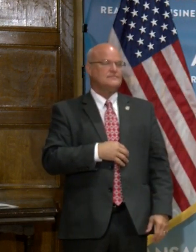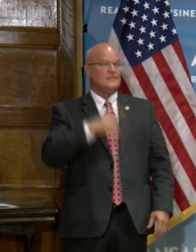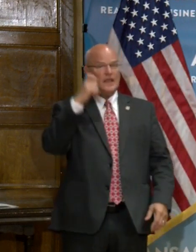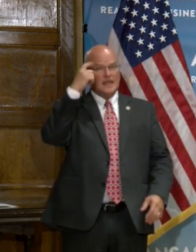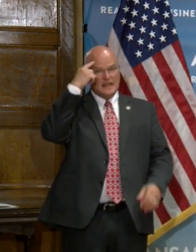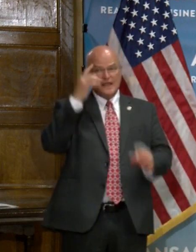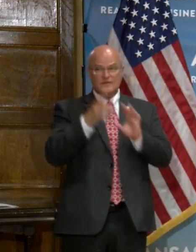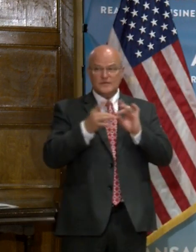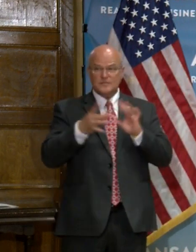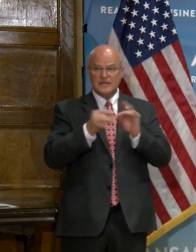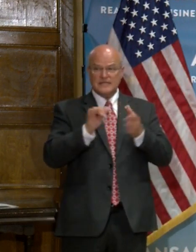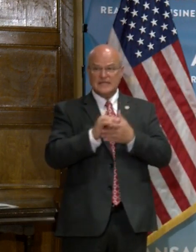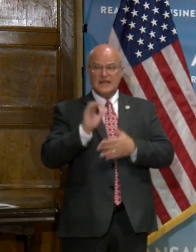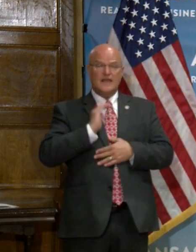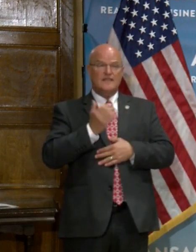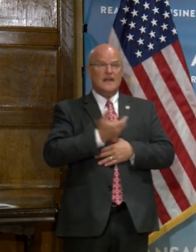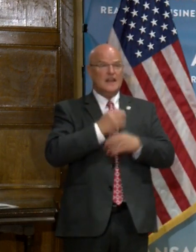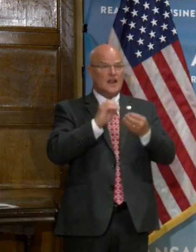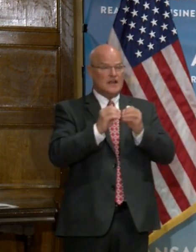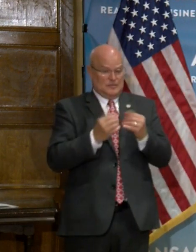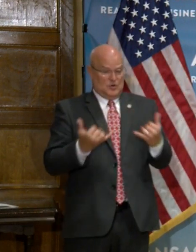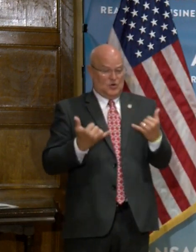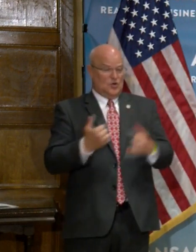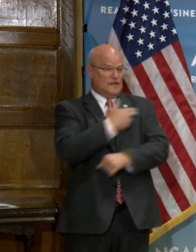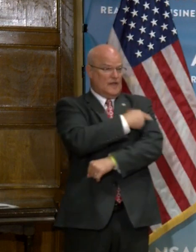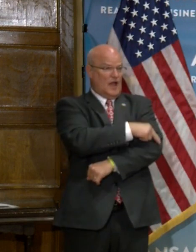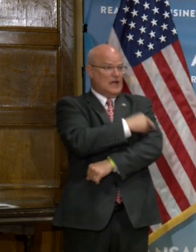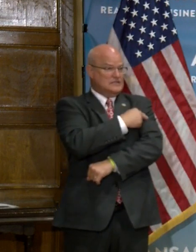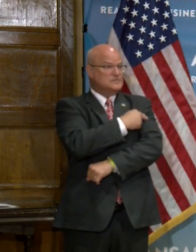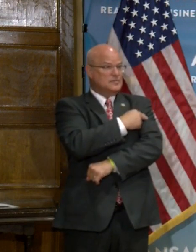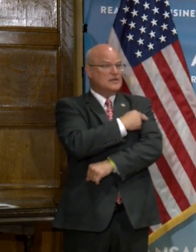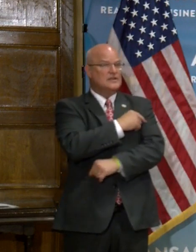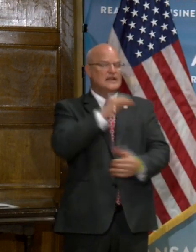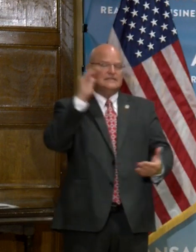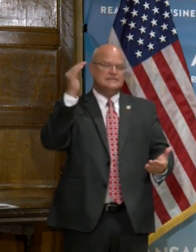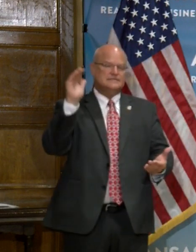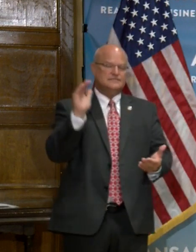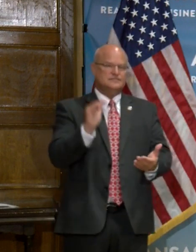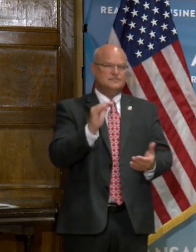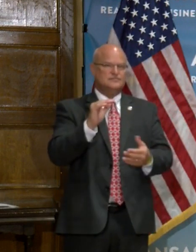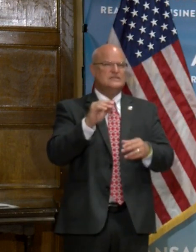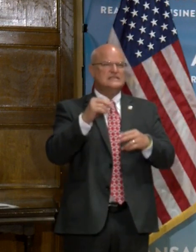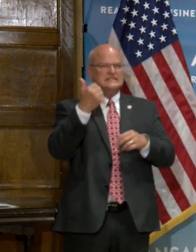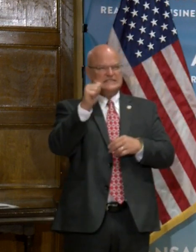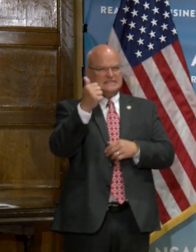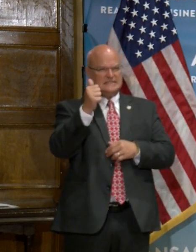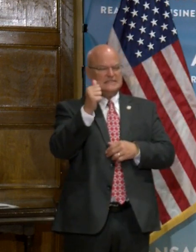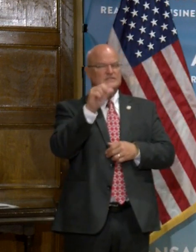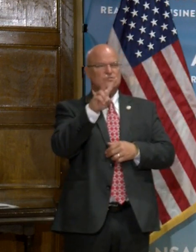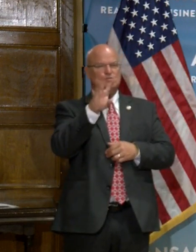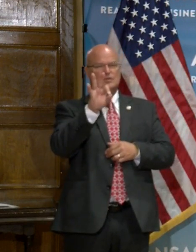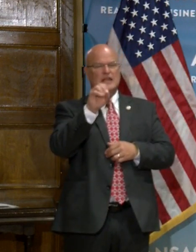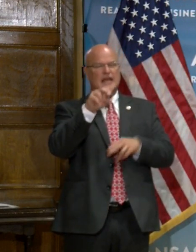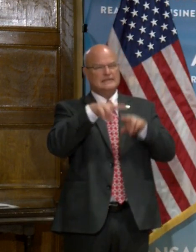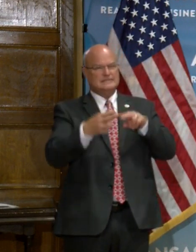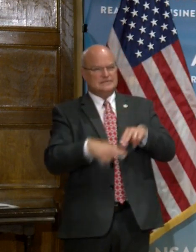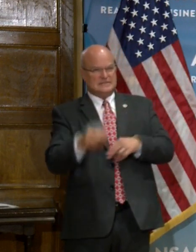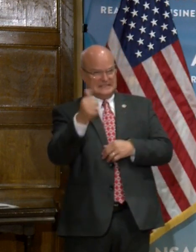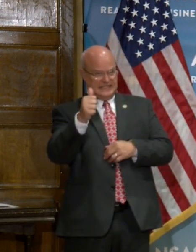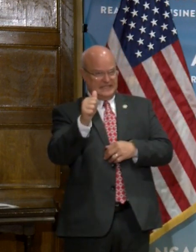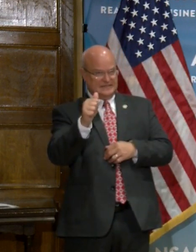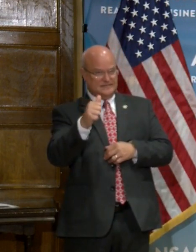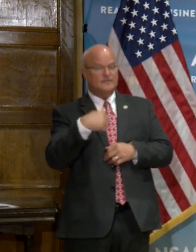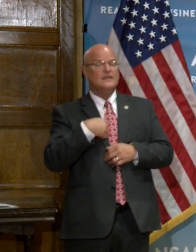Governor has mentioned that our number currently hospitalized has decreased by 10, so we're at 290. We